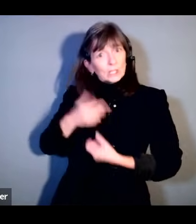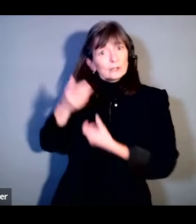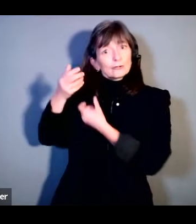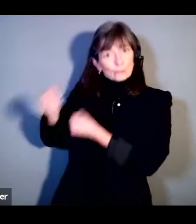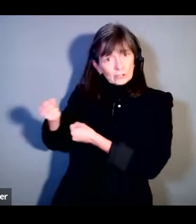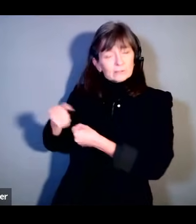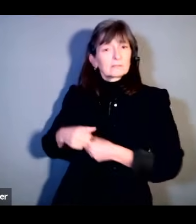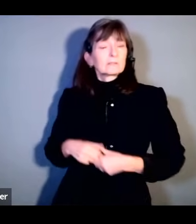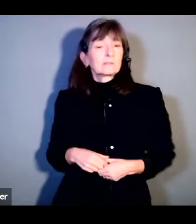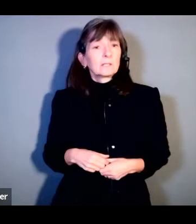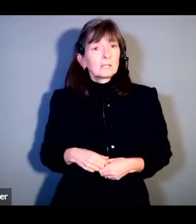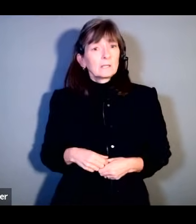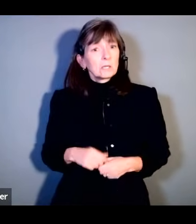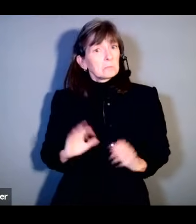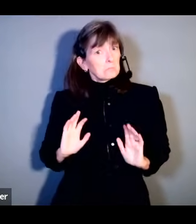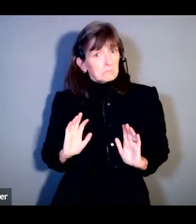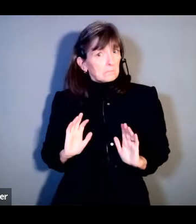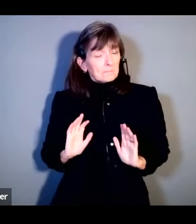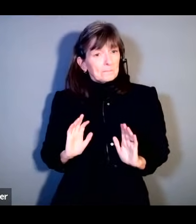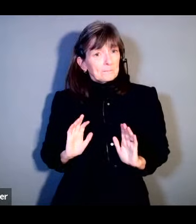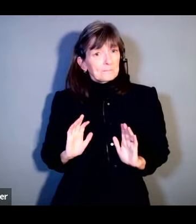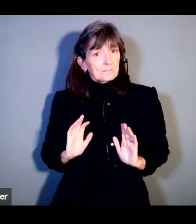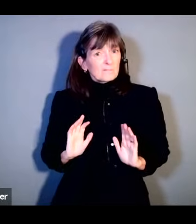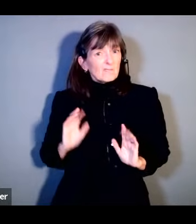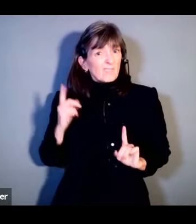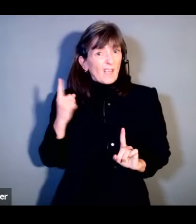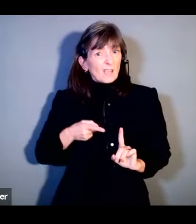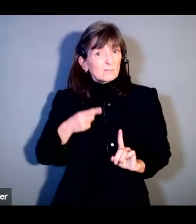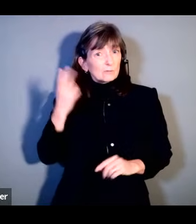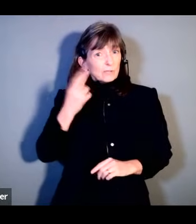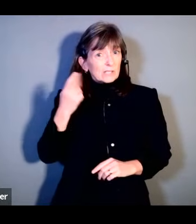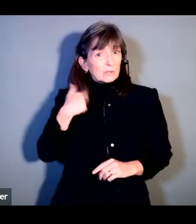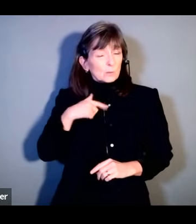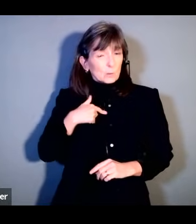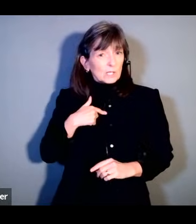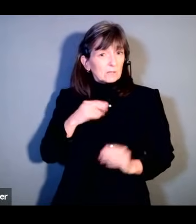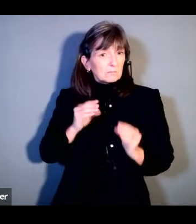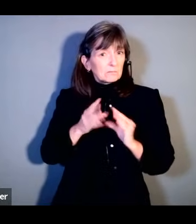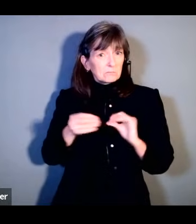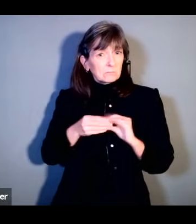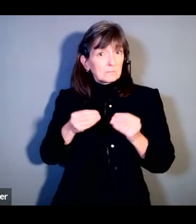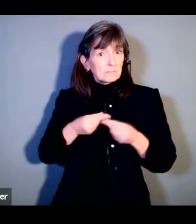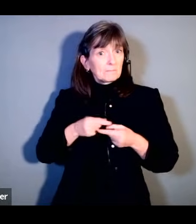that. So that was the main reason. And, you know, we've given statements